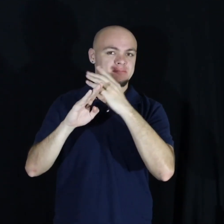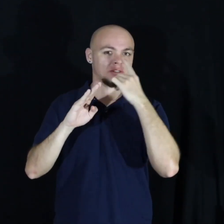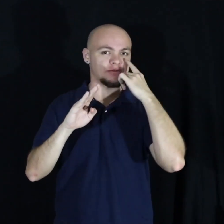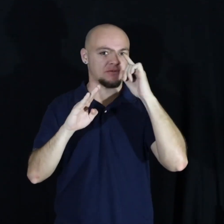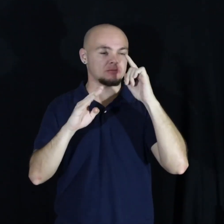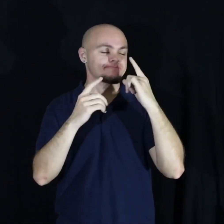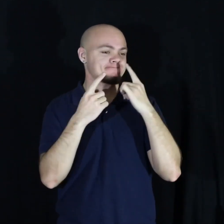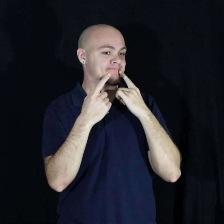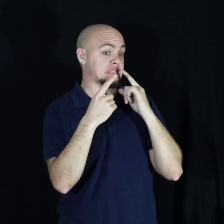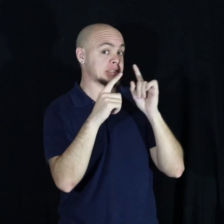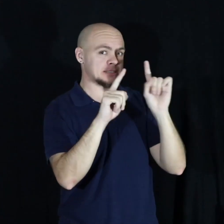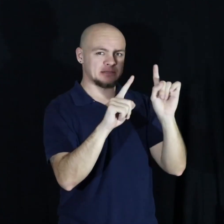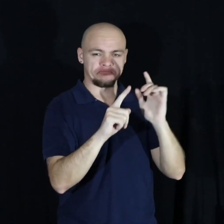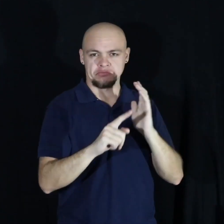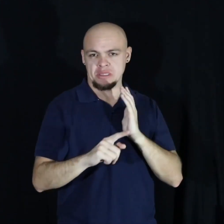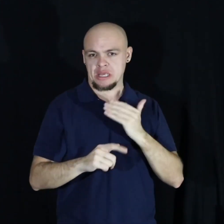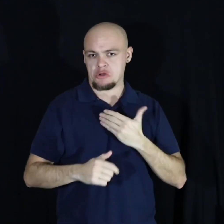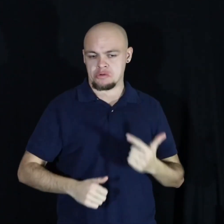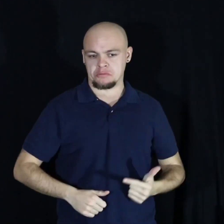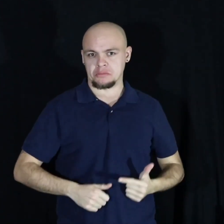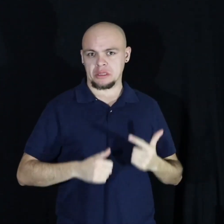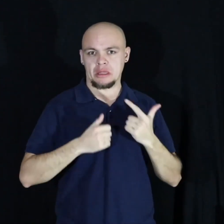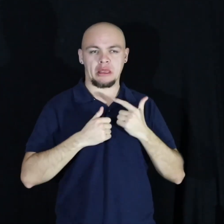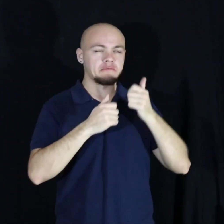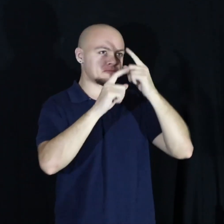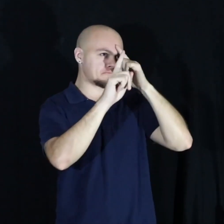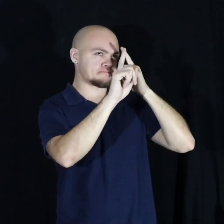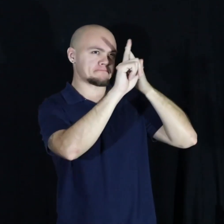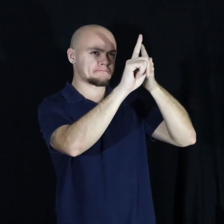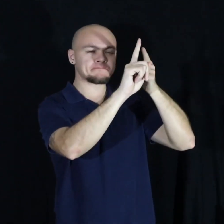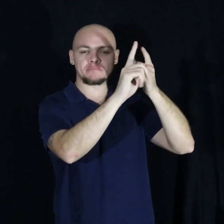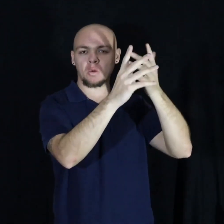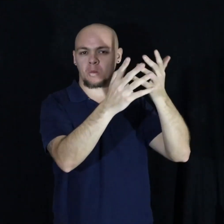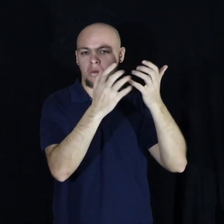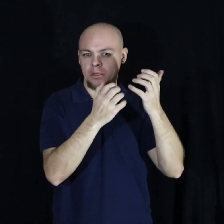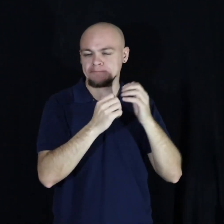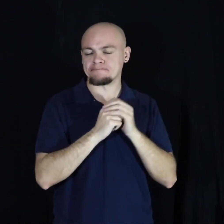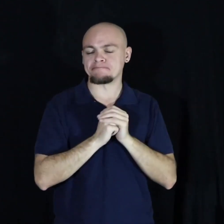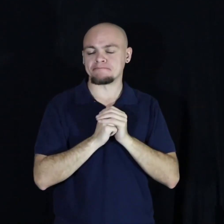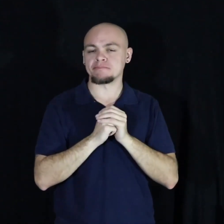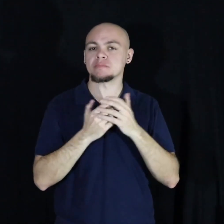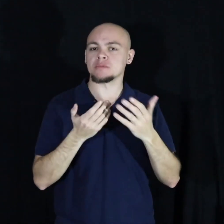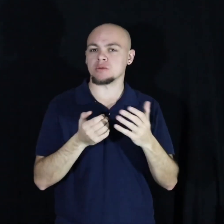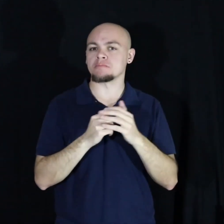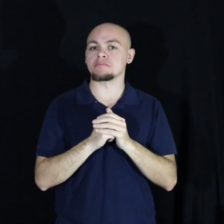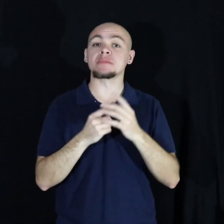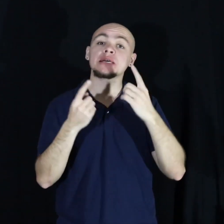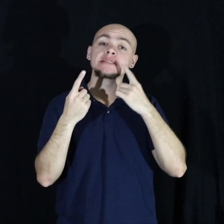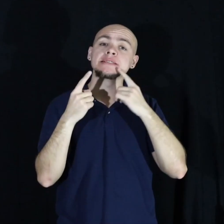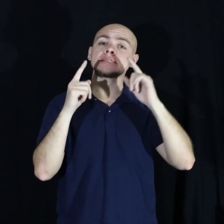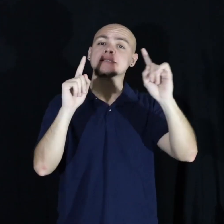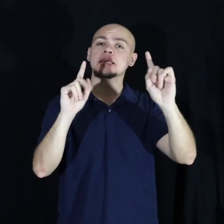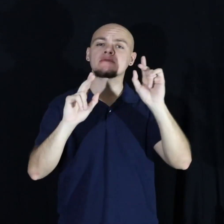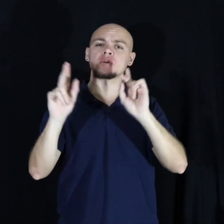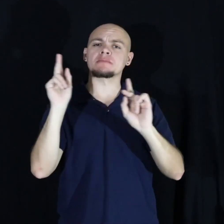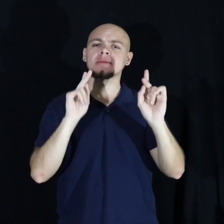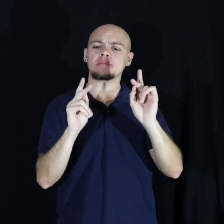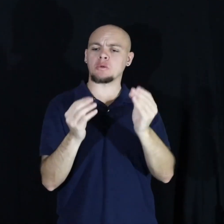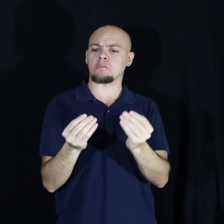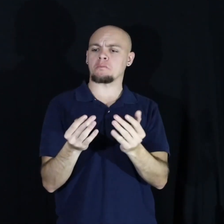build the life that we want. So, why do successful people burn